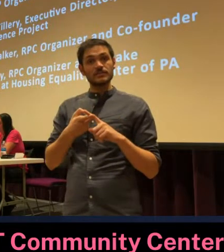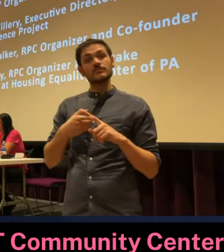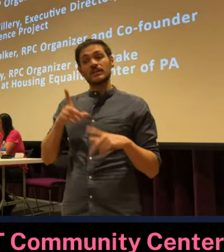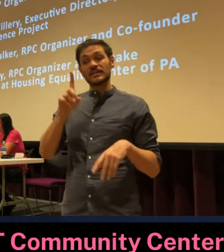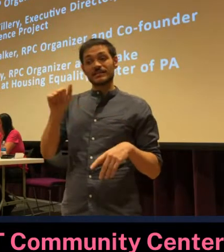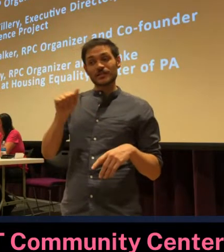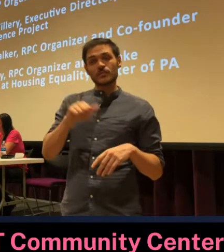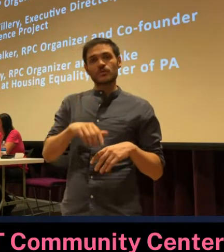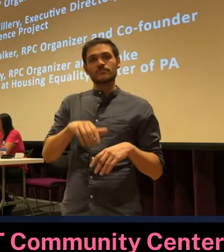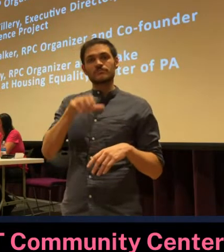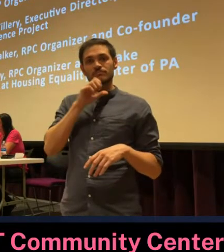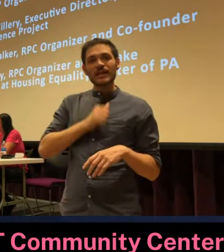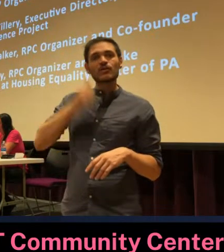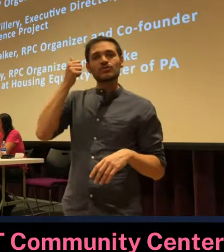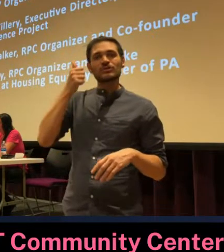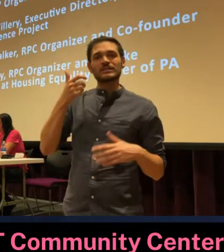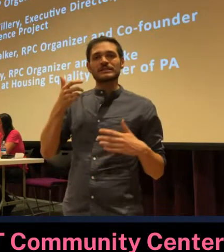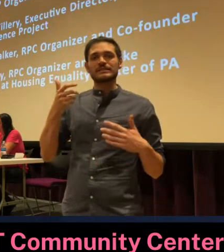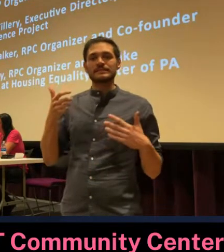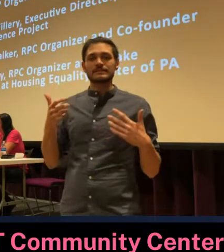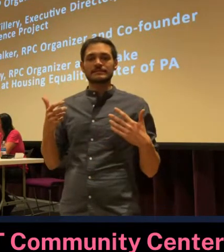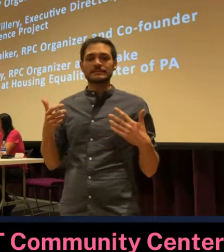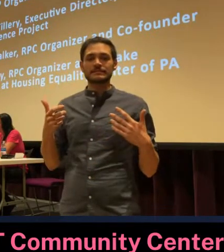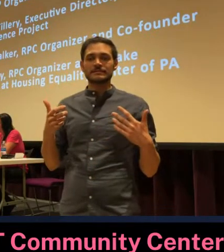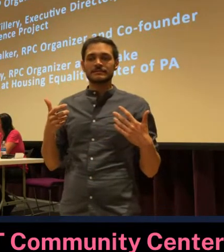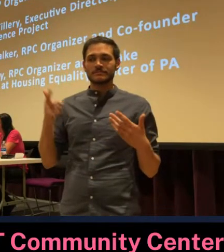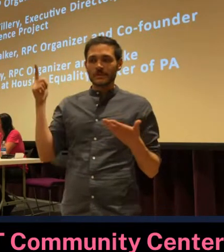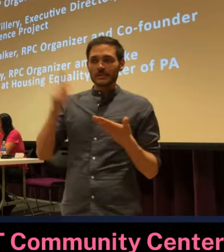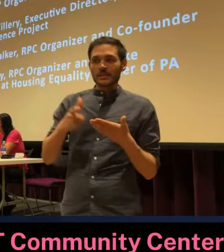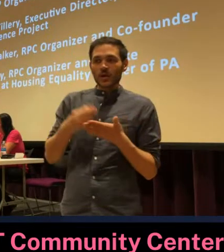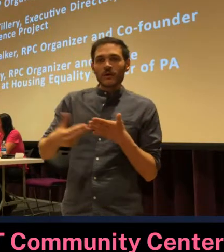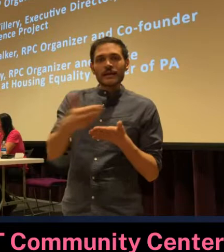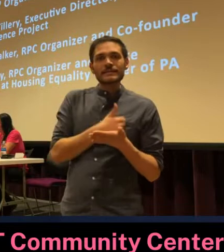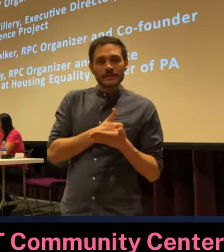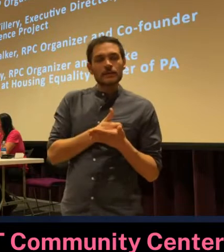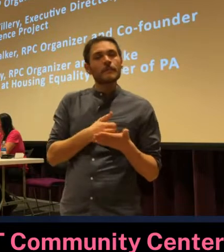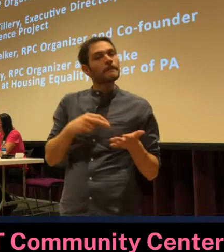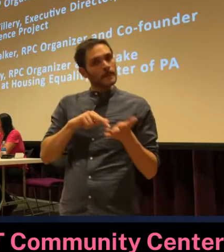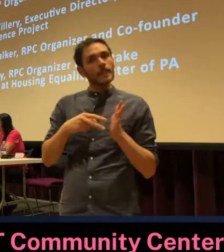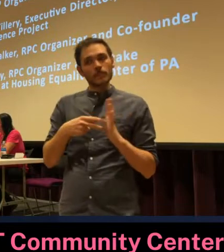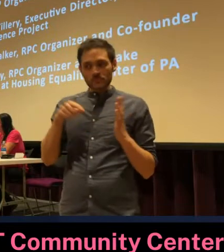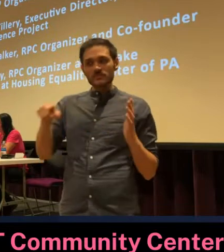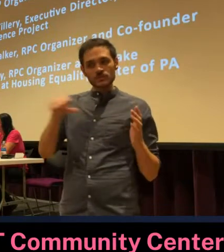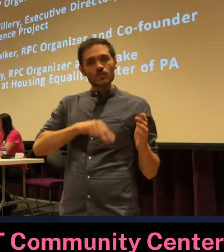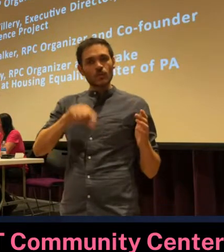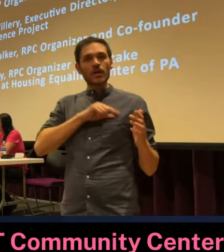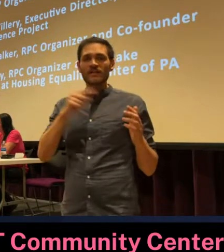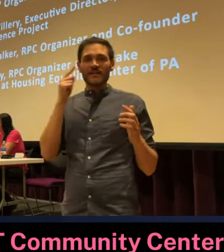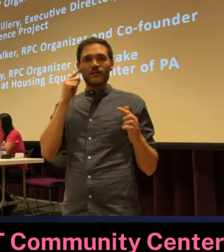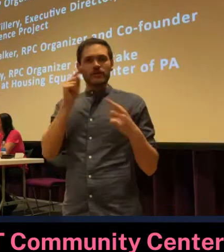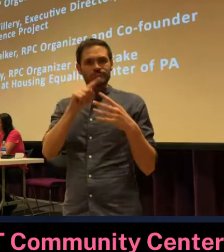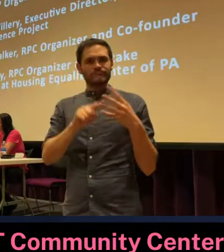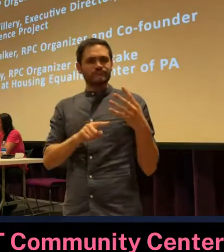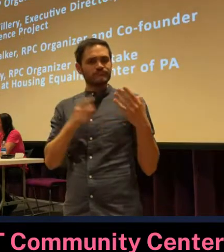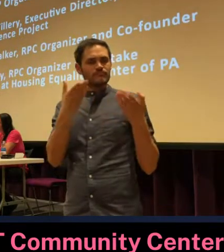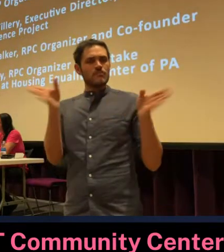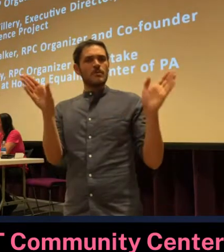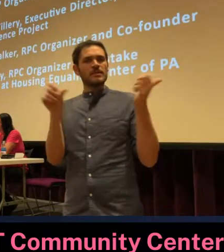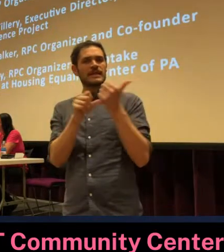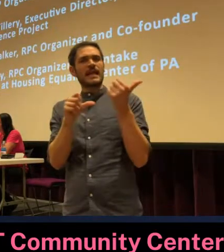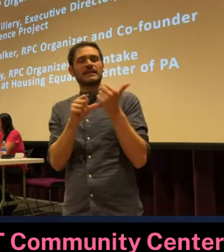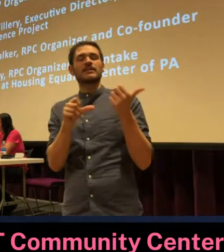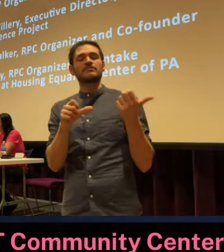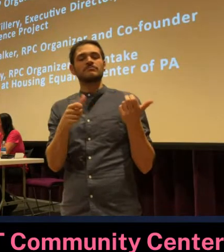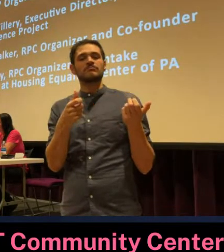disabled, elderly, low income, qualifies for a number of public aid